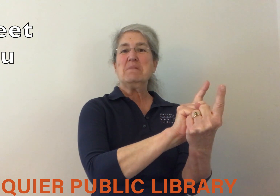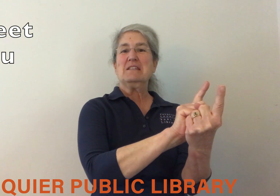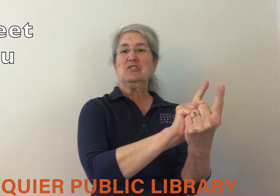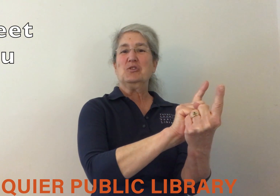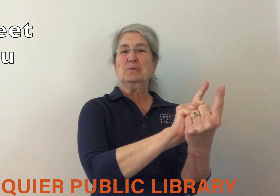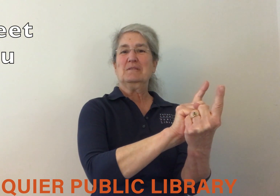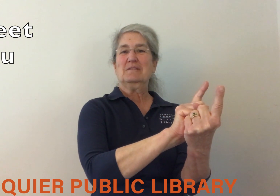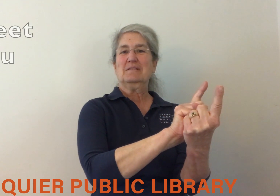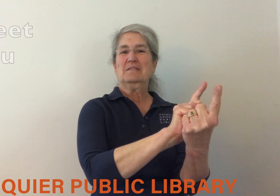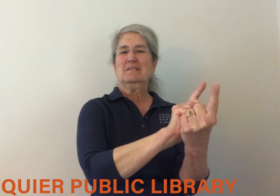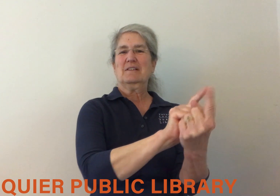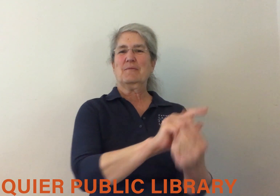Meet you.